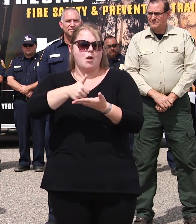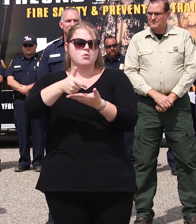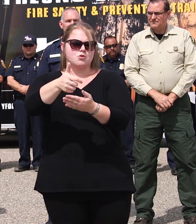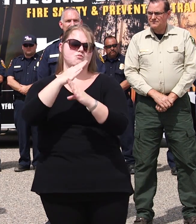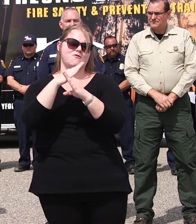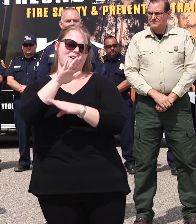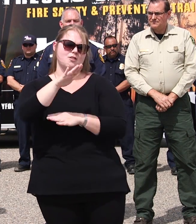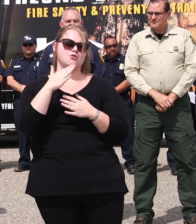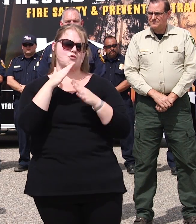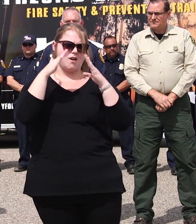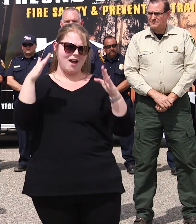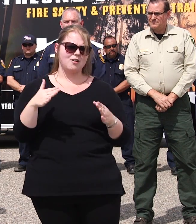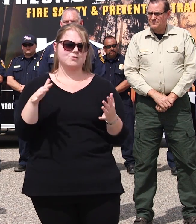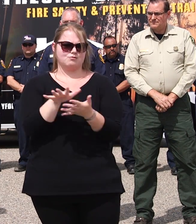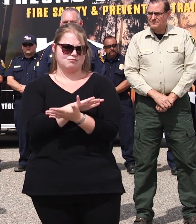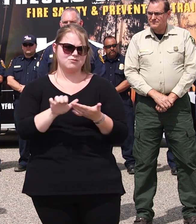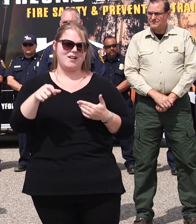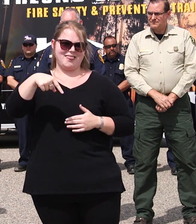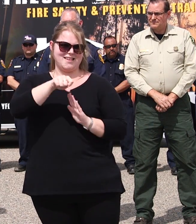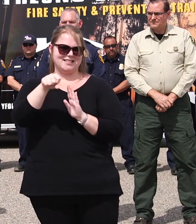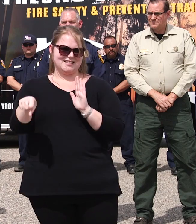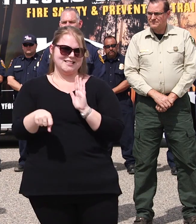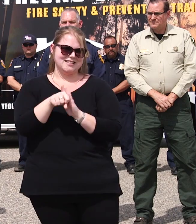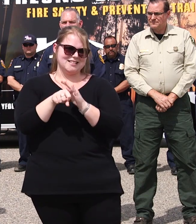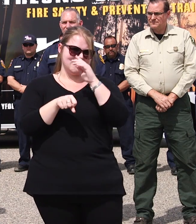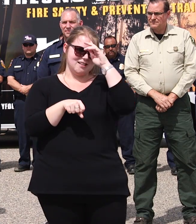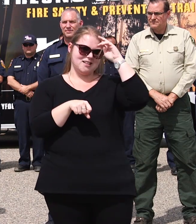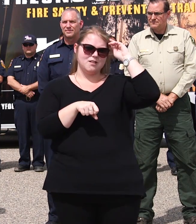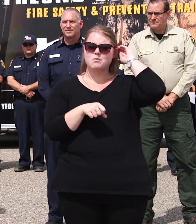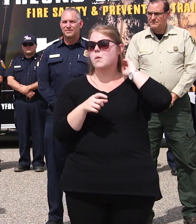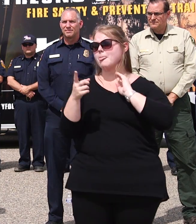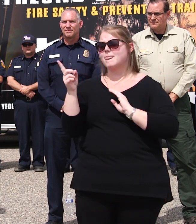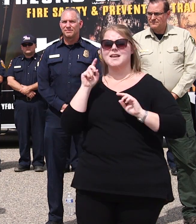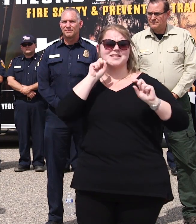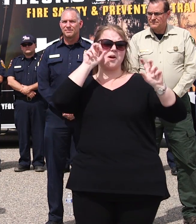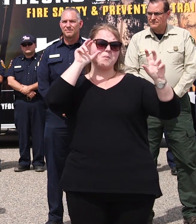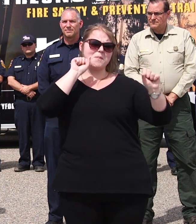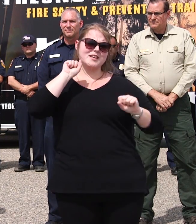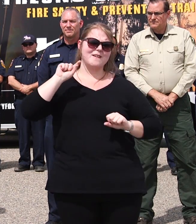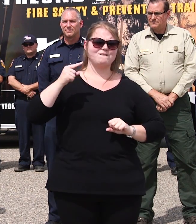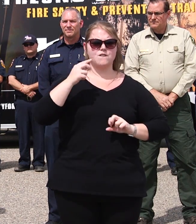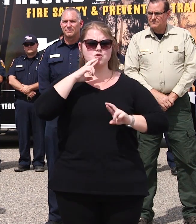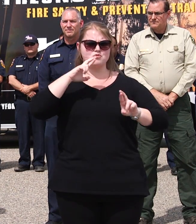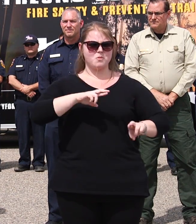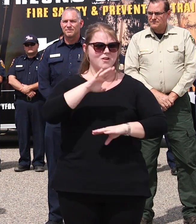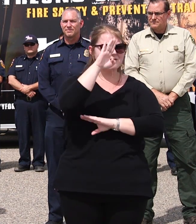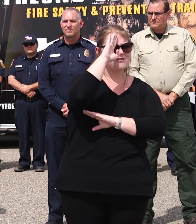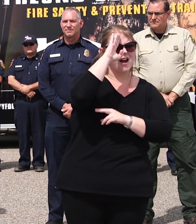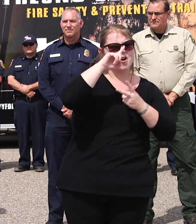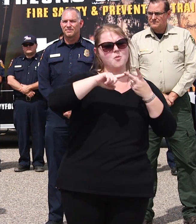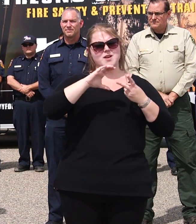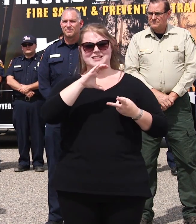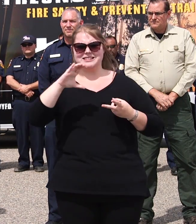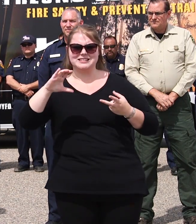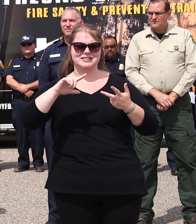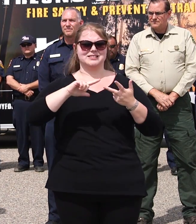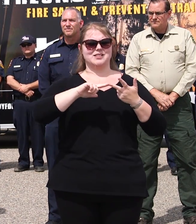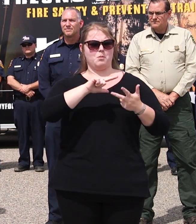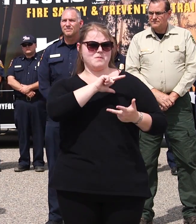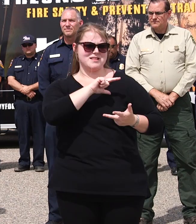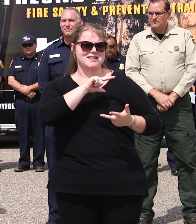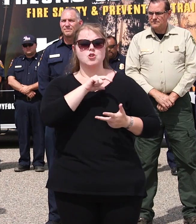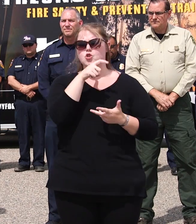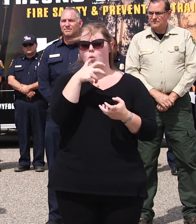this season. We don't want to put any one of these tremendous first responders or you at risk trying to